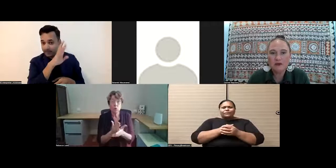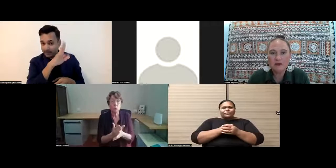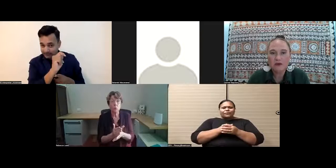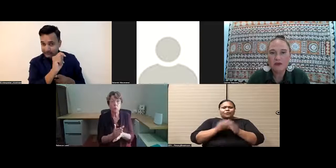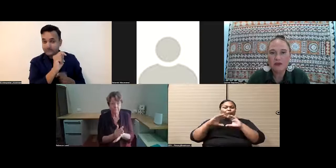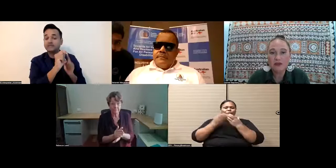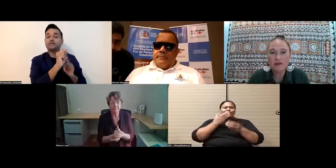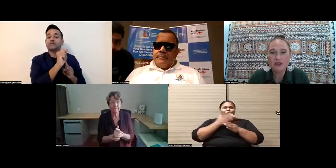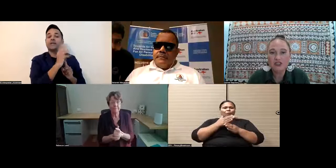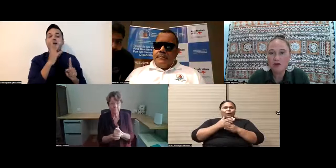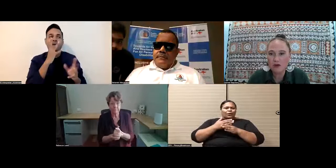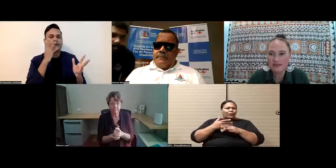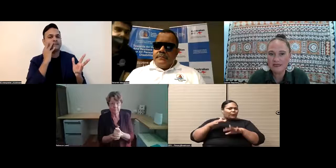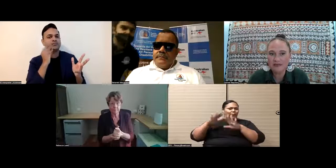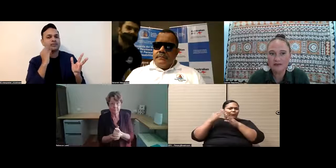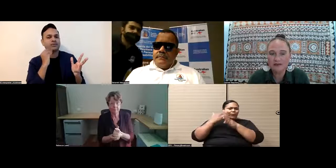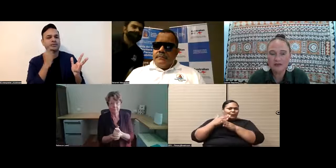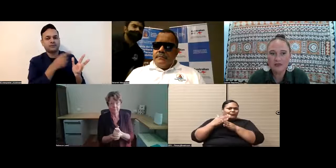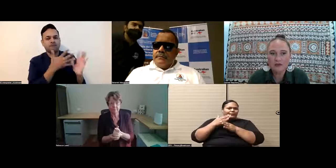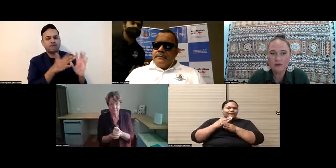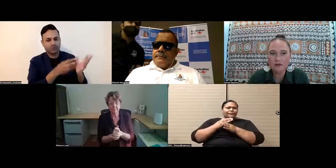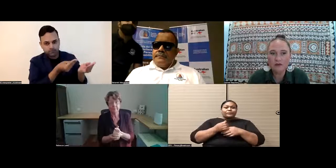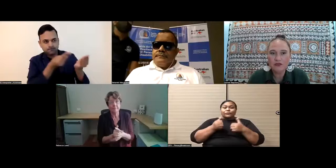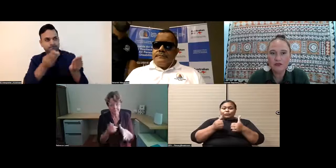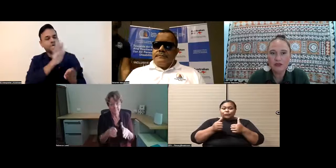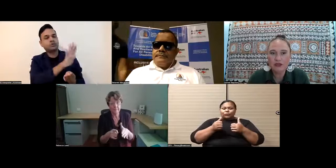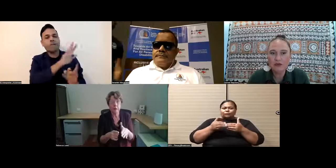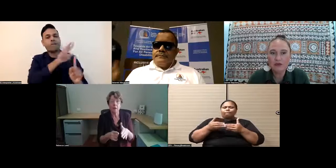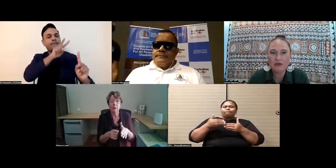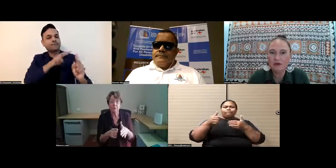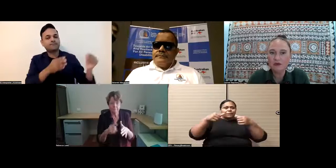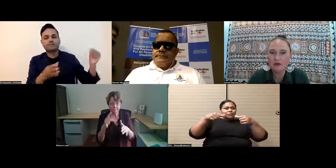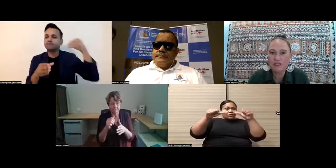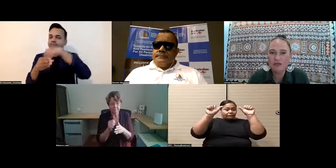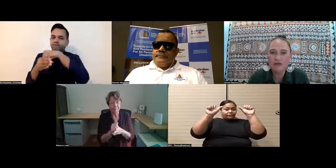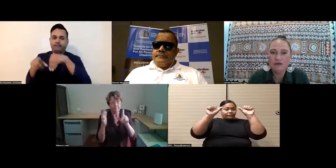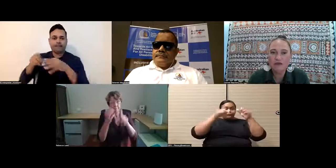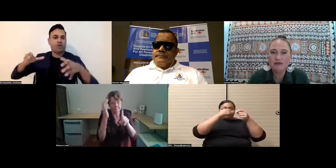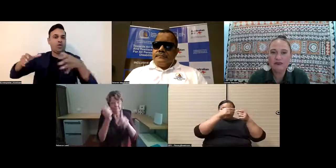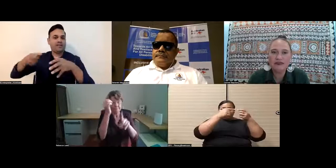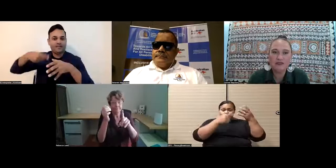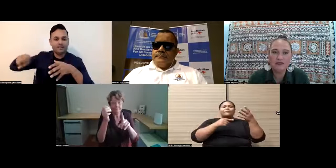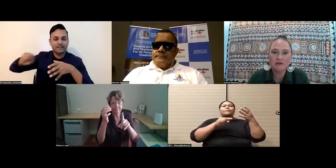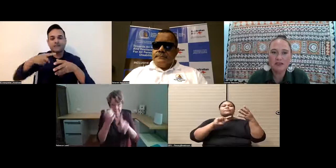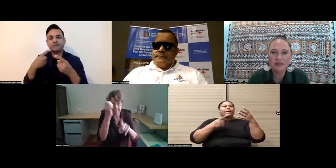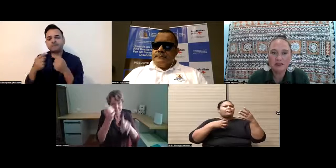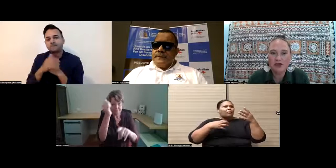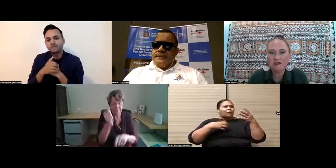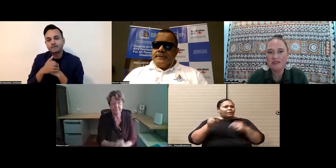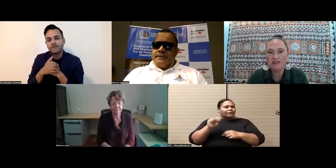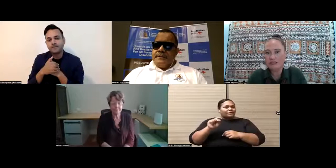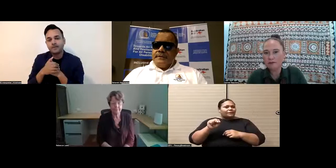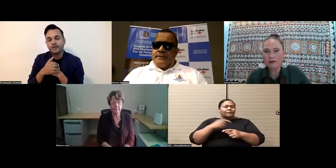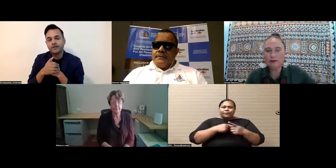all know that much more is needed. We look forward to working with you all to further advance the rights